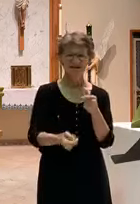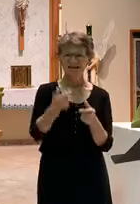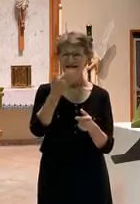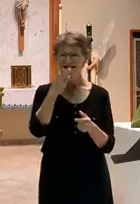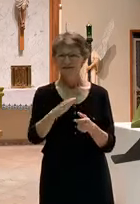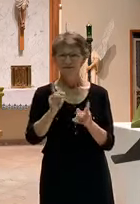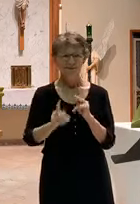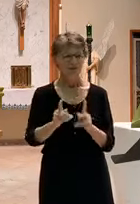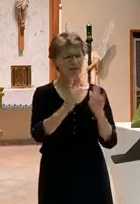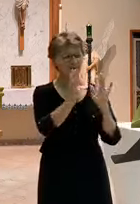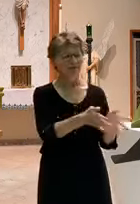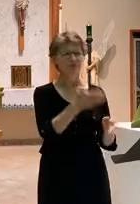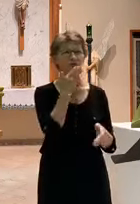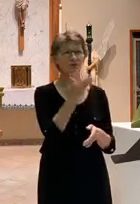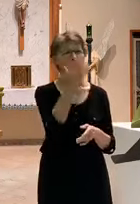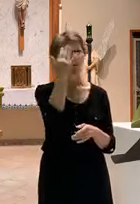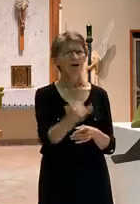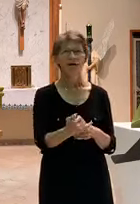with it?